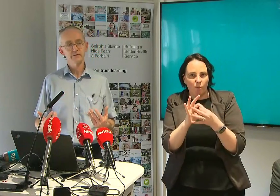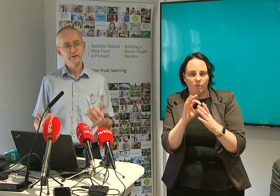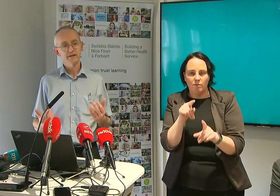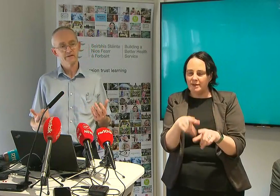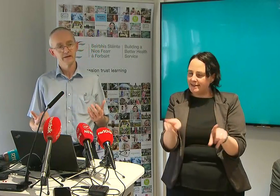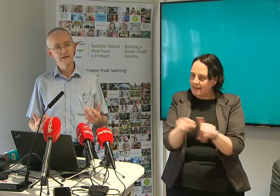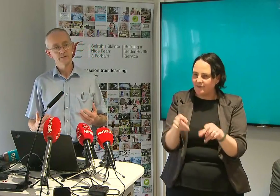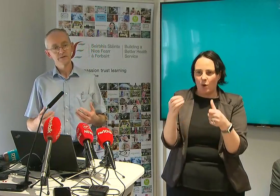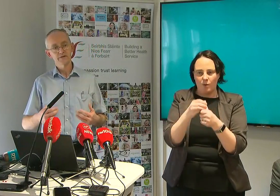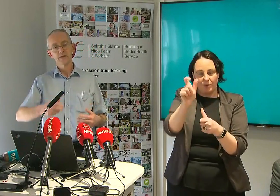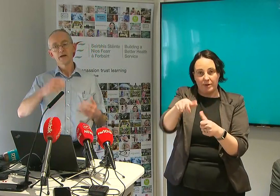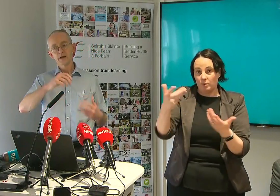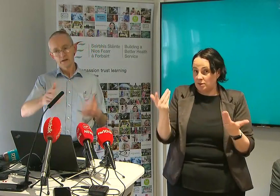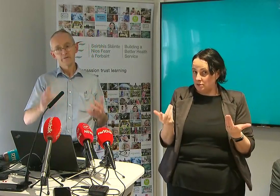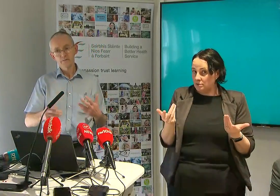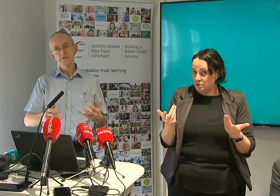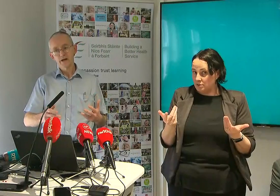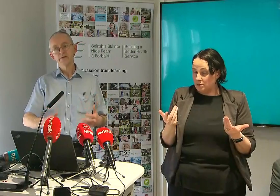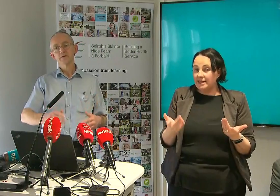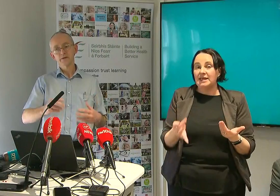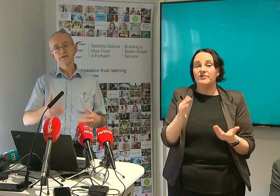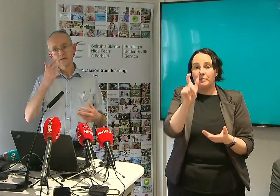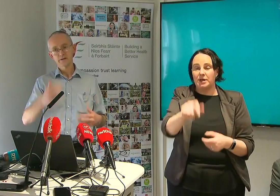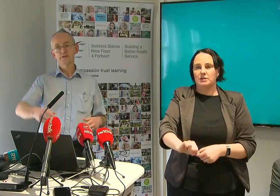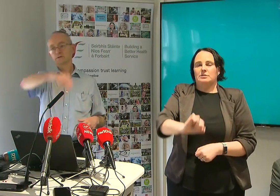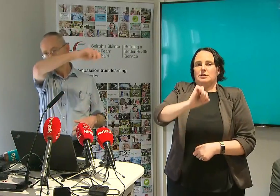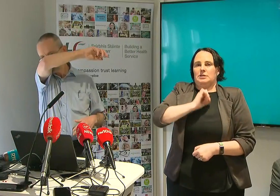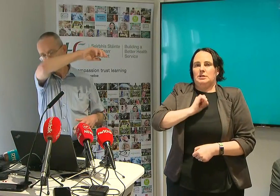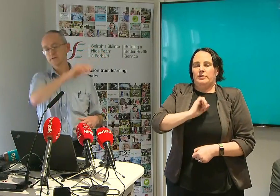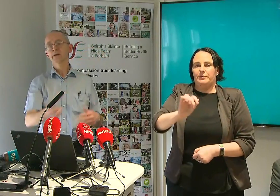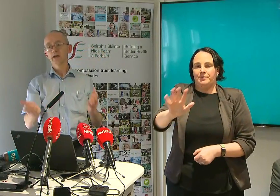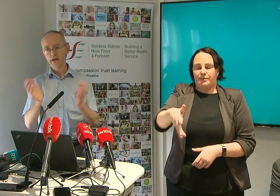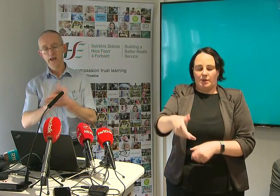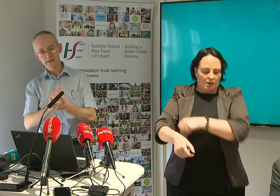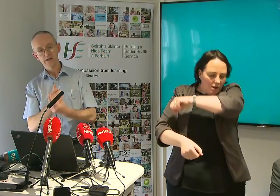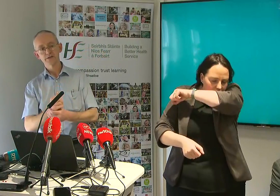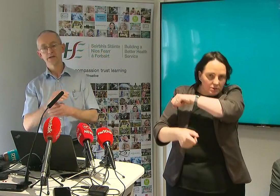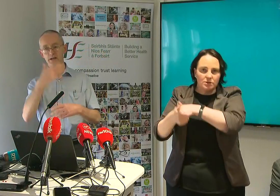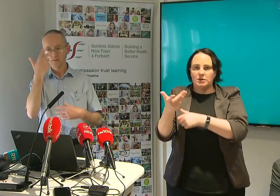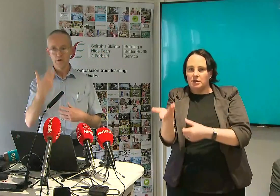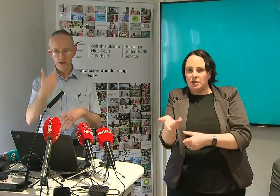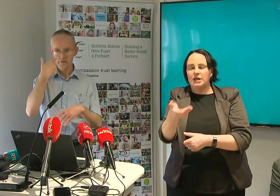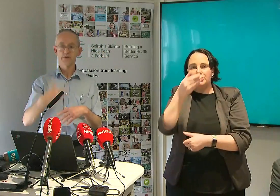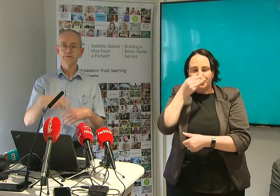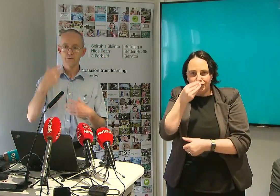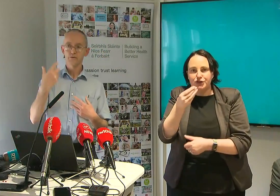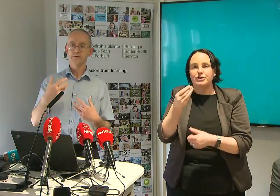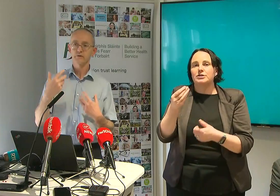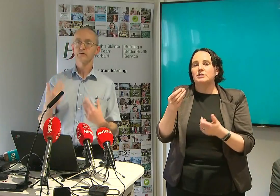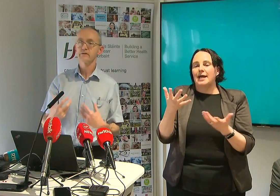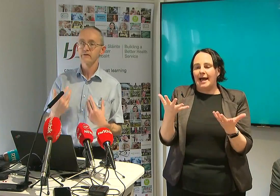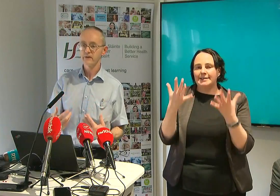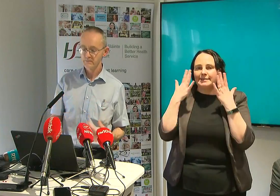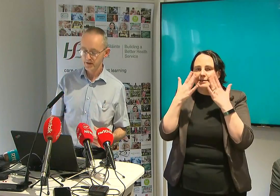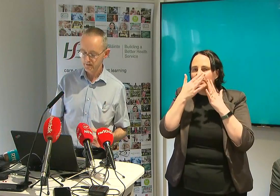for everyone else, which is, if somebody's coughing or sneezing, tissue or cover and hand hygiene, and keep your hands away from your nose.